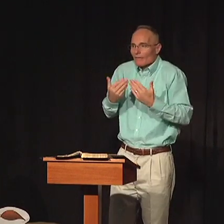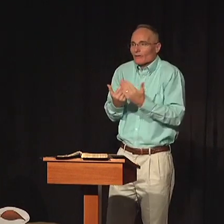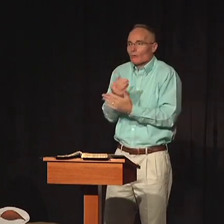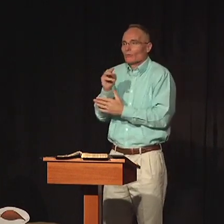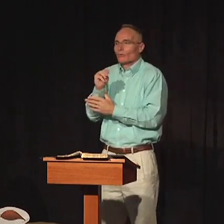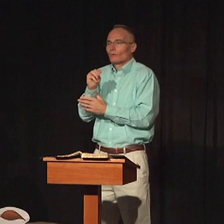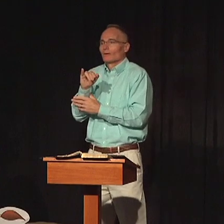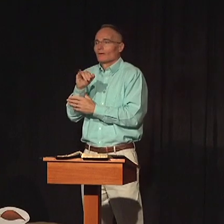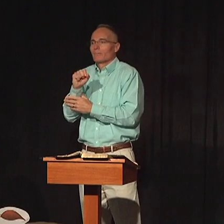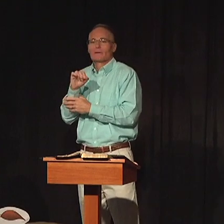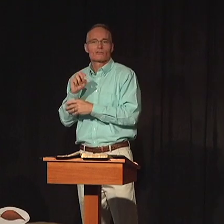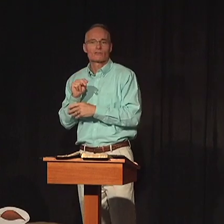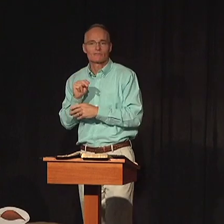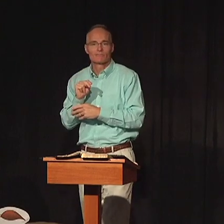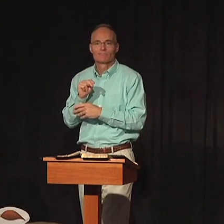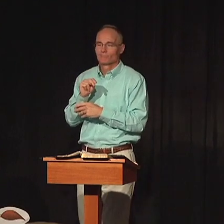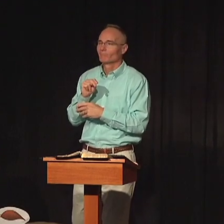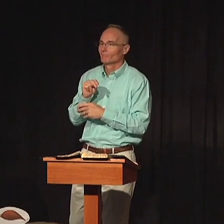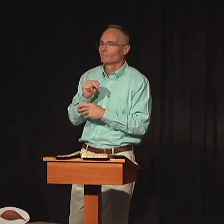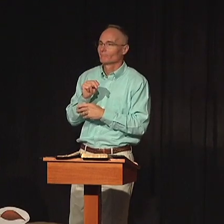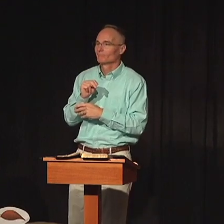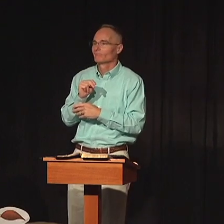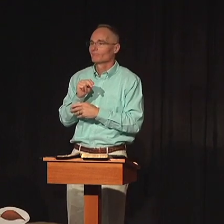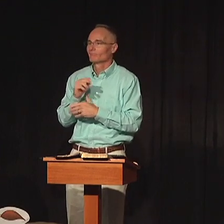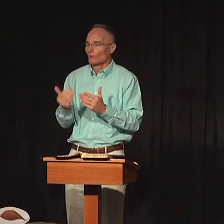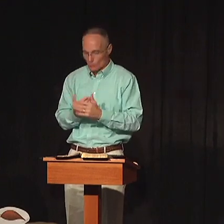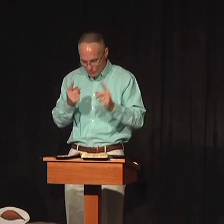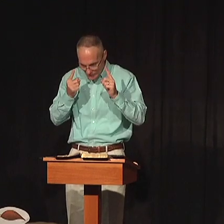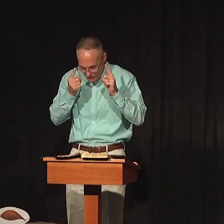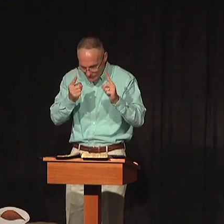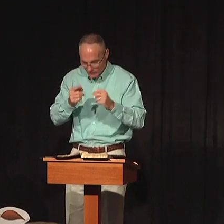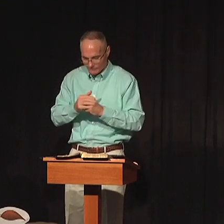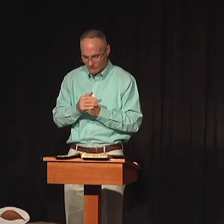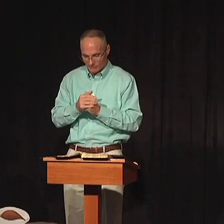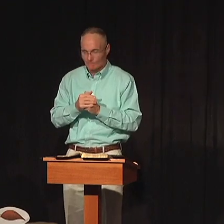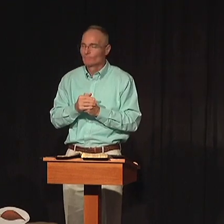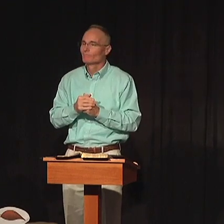means that you have a new mission. A new mission.